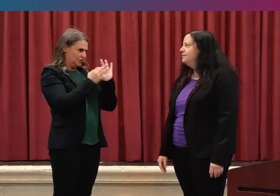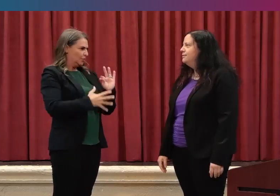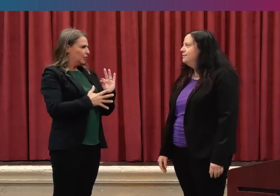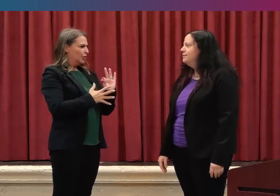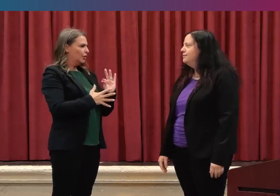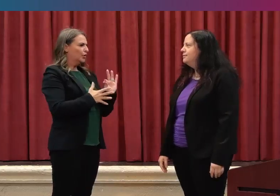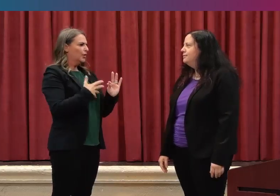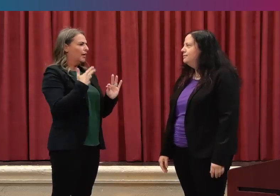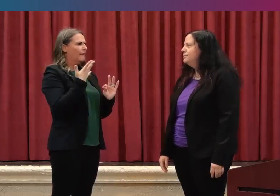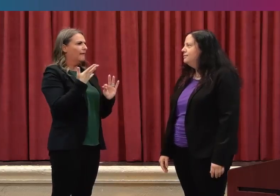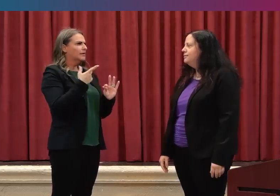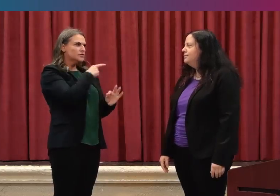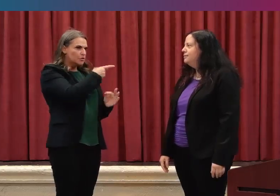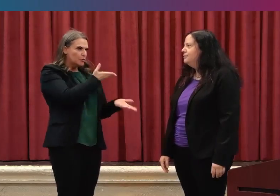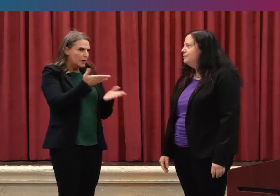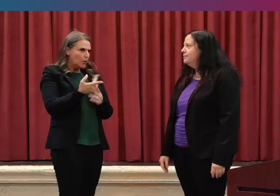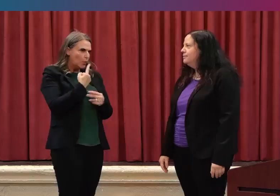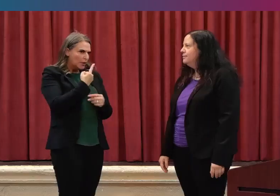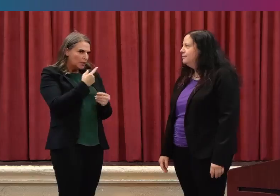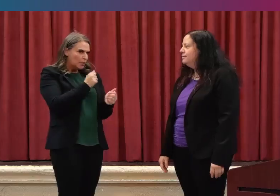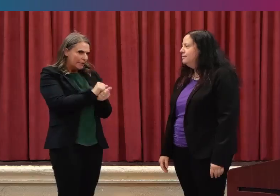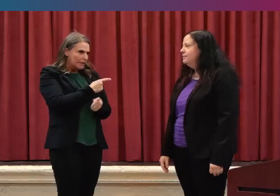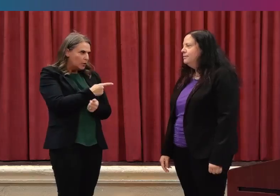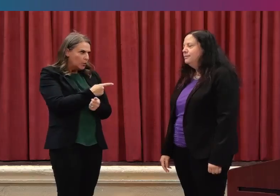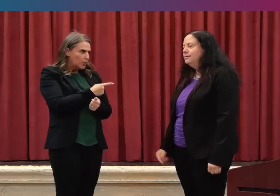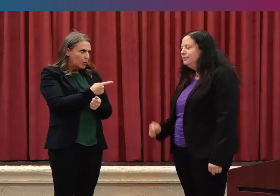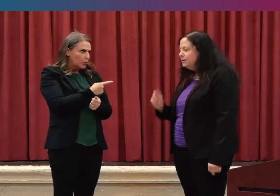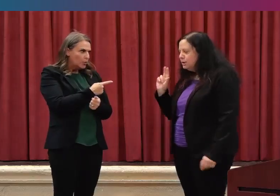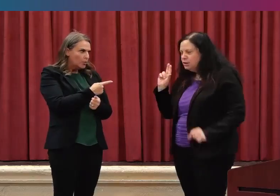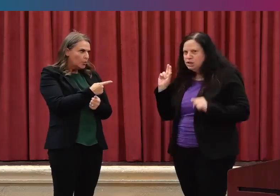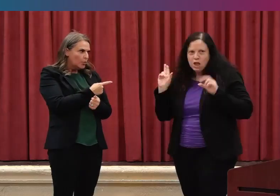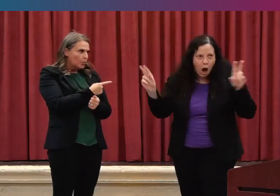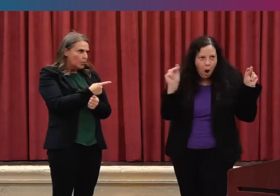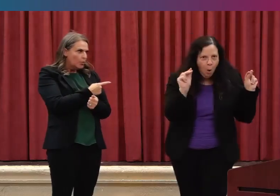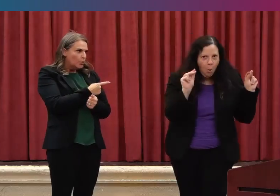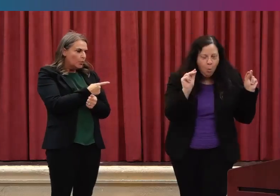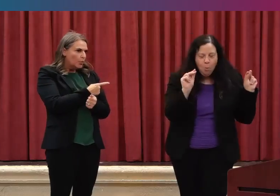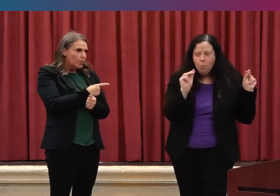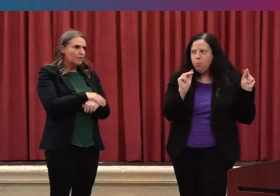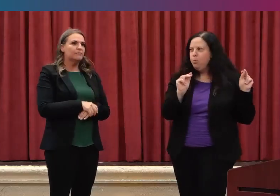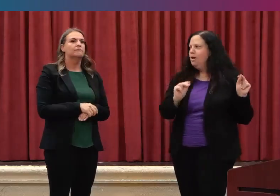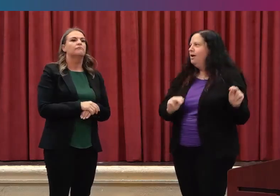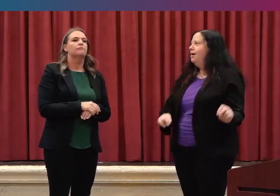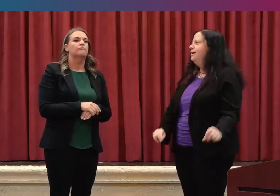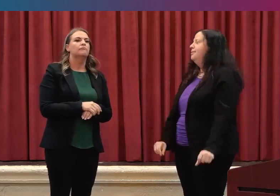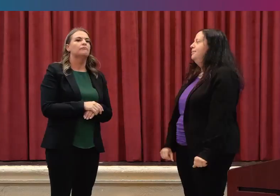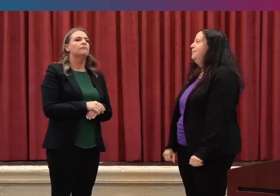An ASL interpreter. You're bringing one with you, right? No.